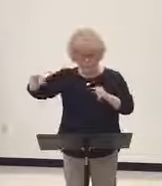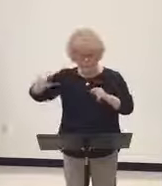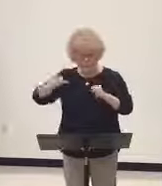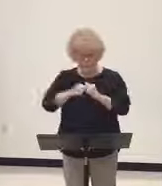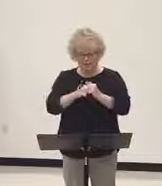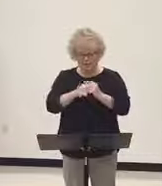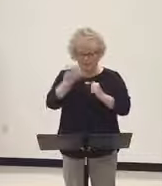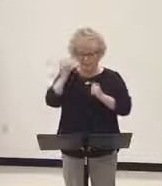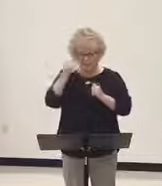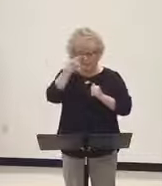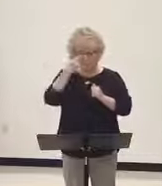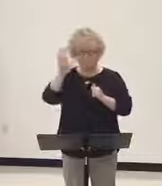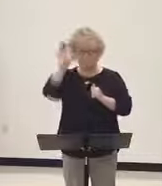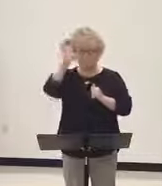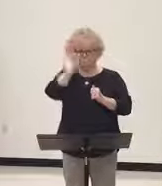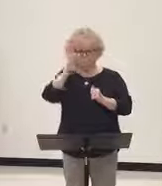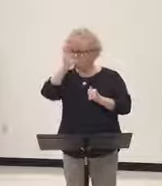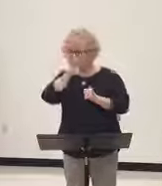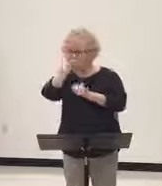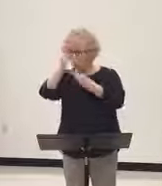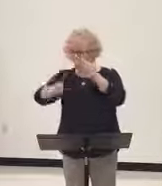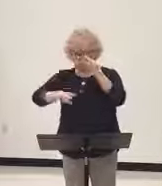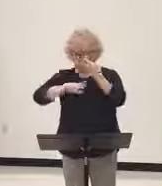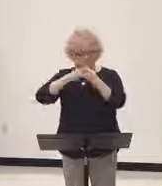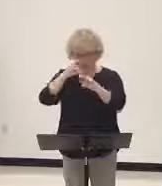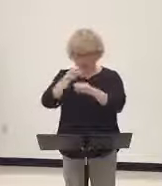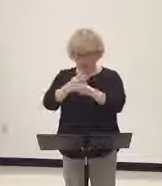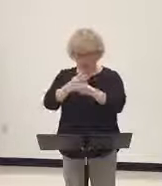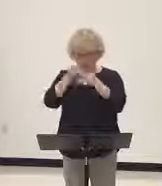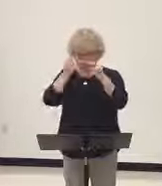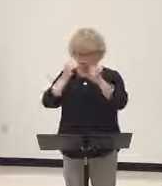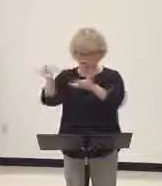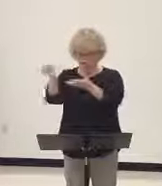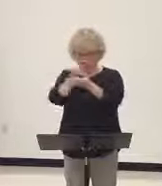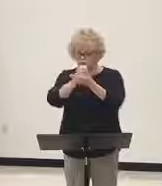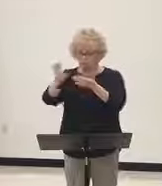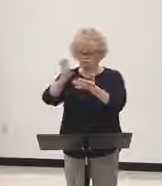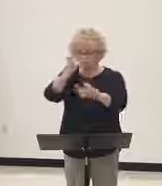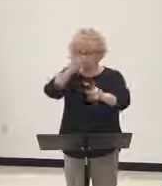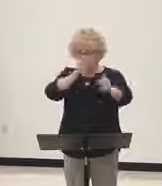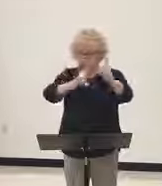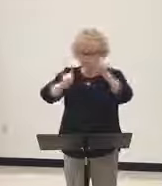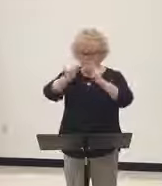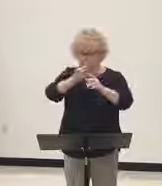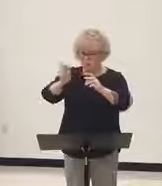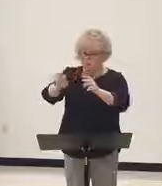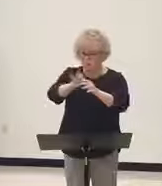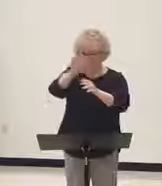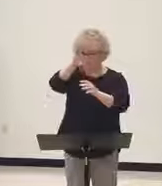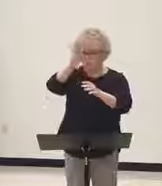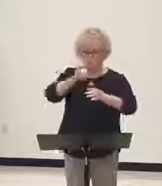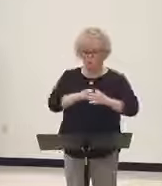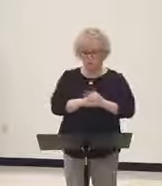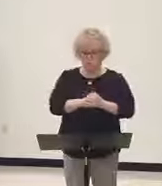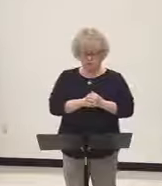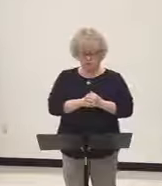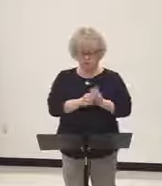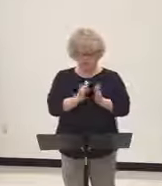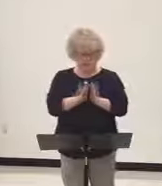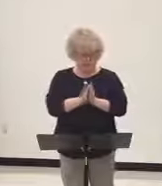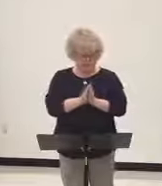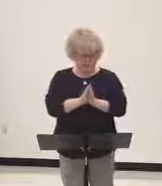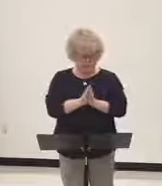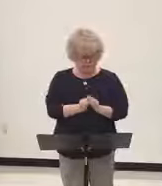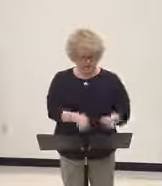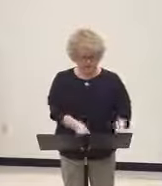of God, cast into hell Satan and all the evil spirits who prowl about the world, seeking